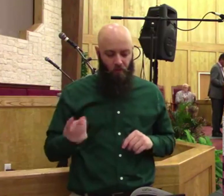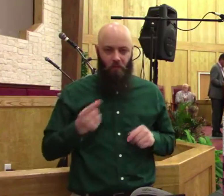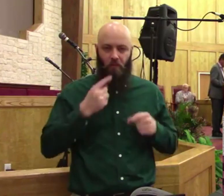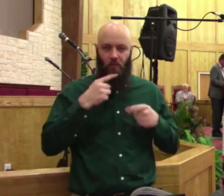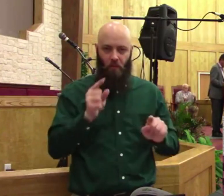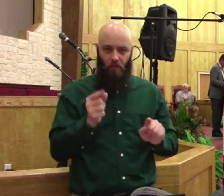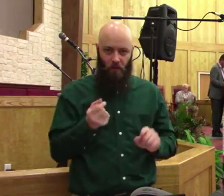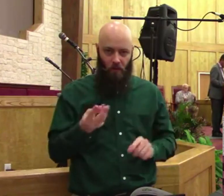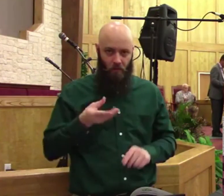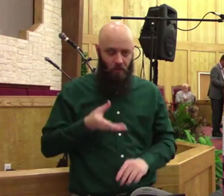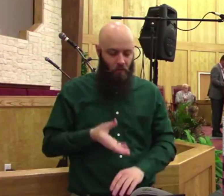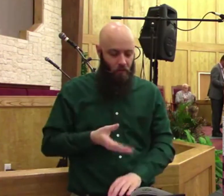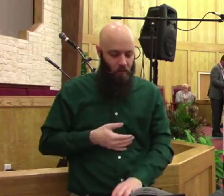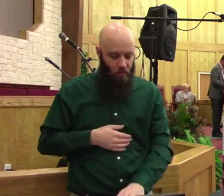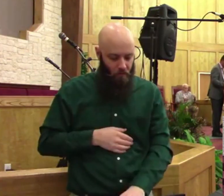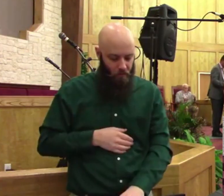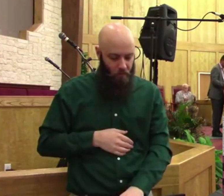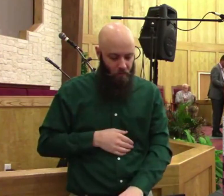announcements here.